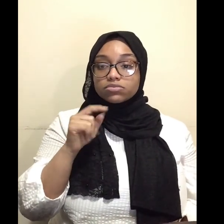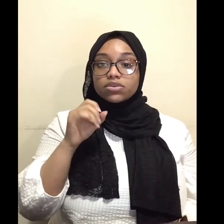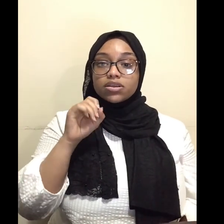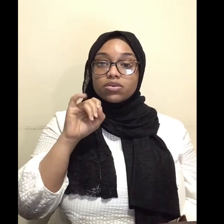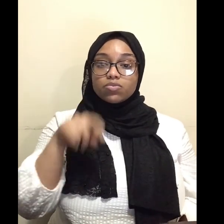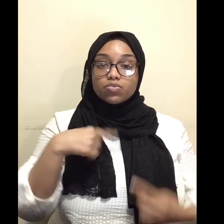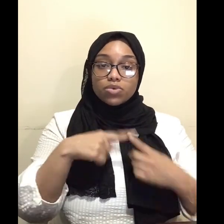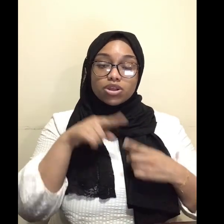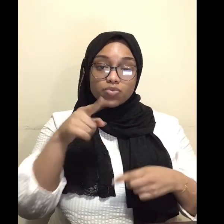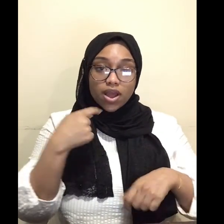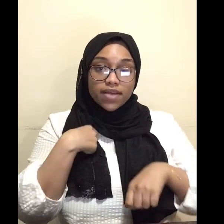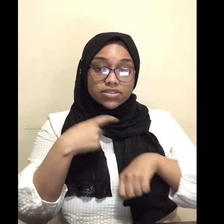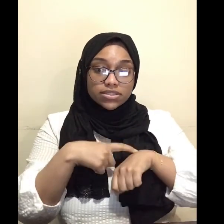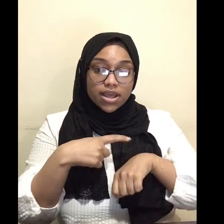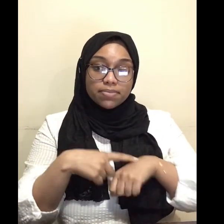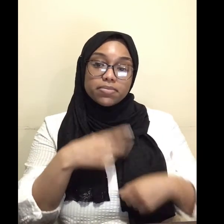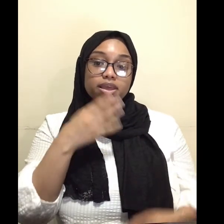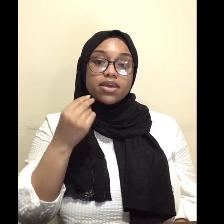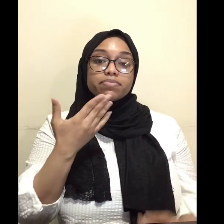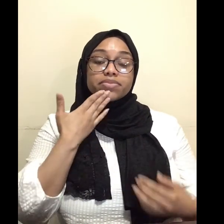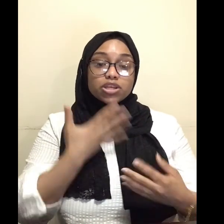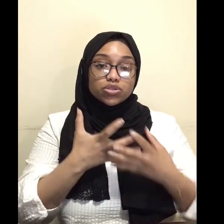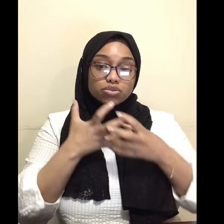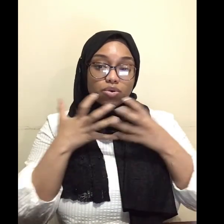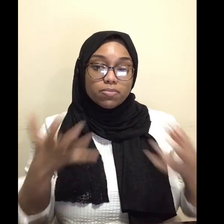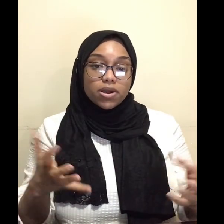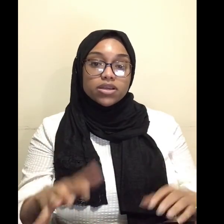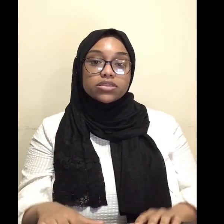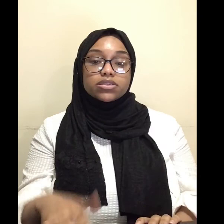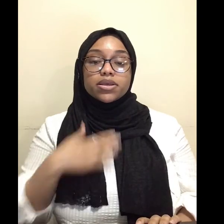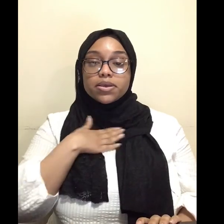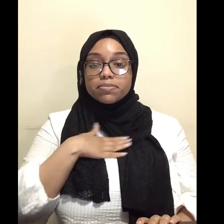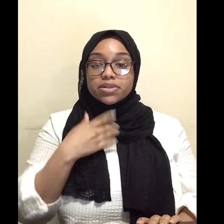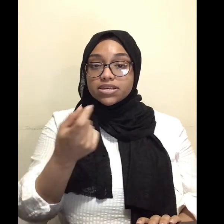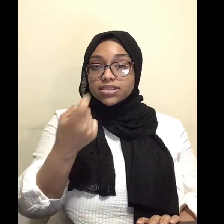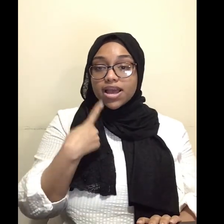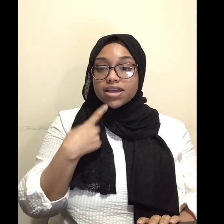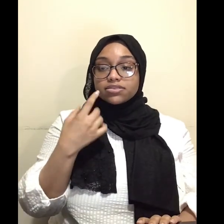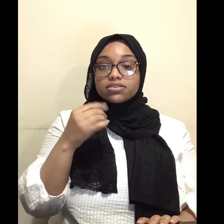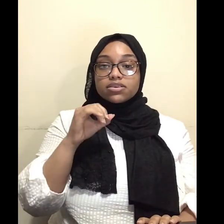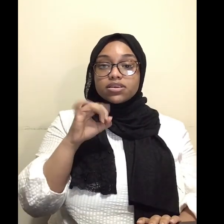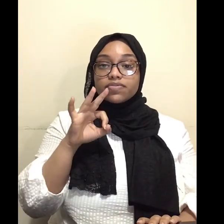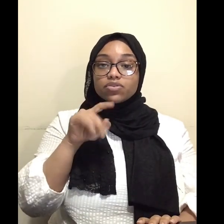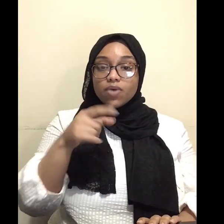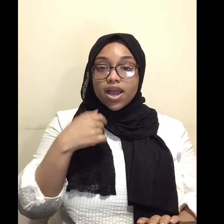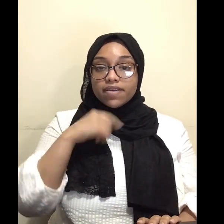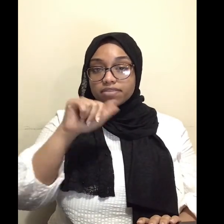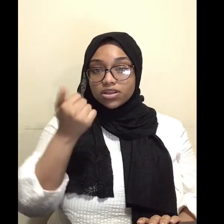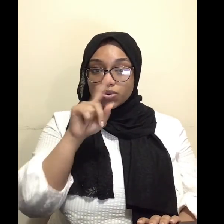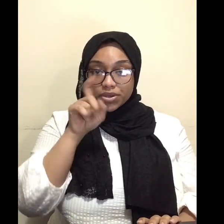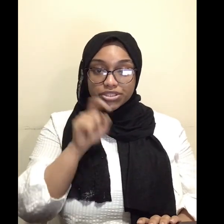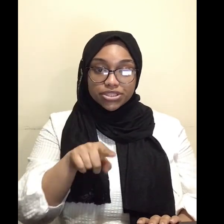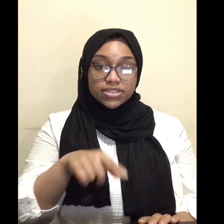to check them out when you have time. And thank you so much. Feel free to reach out if you have any other questions.